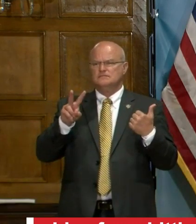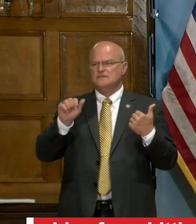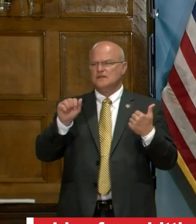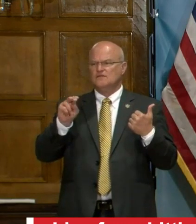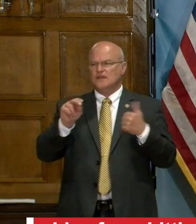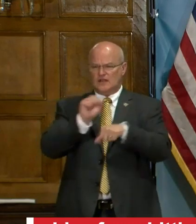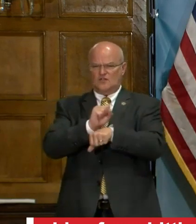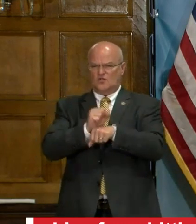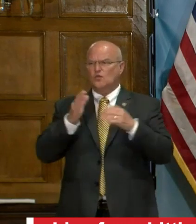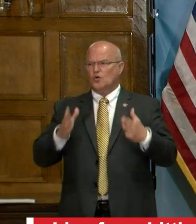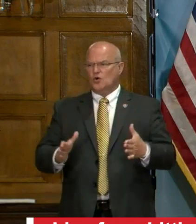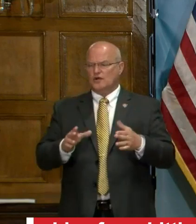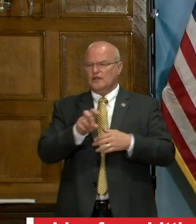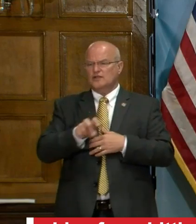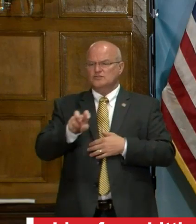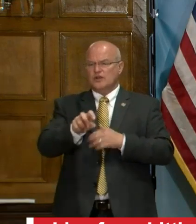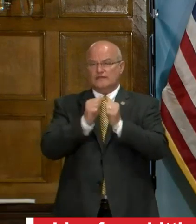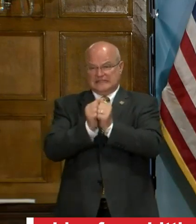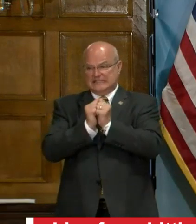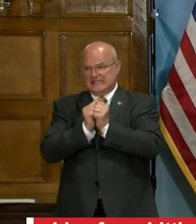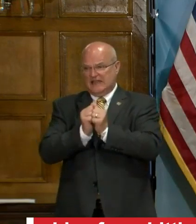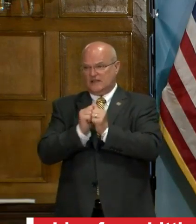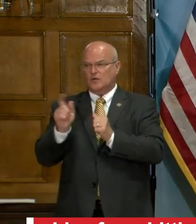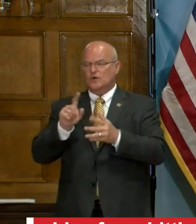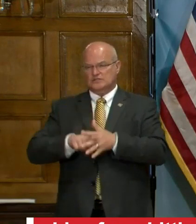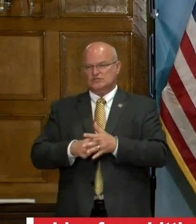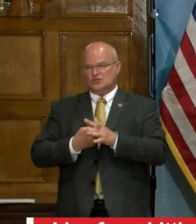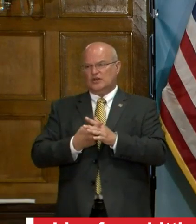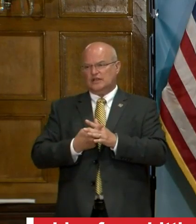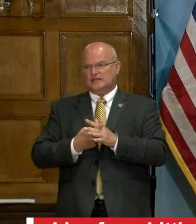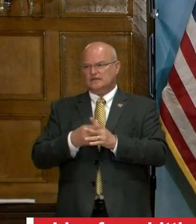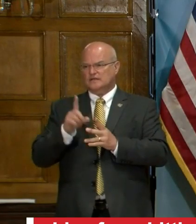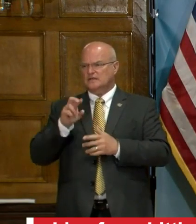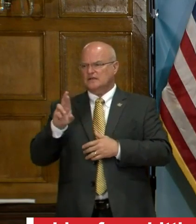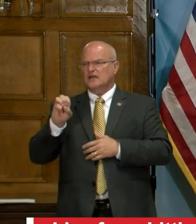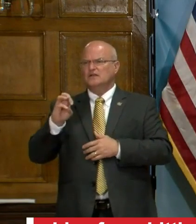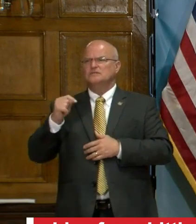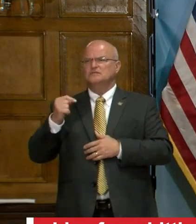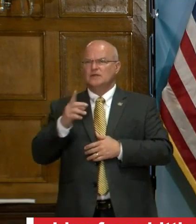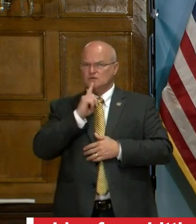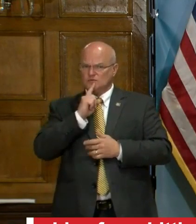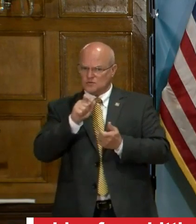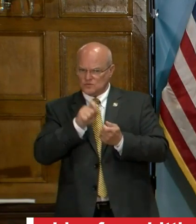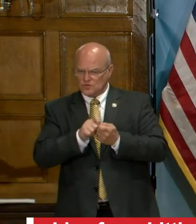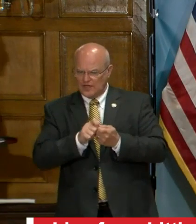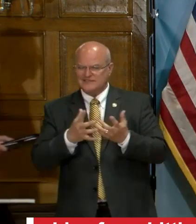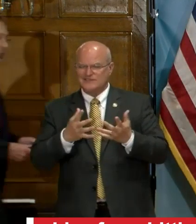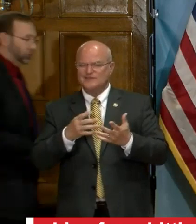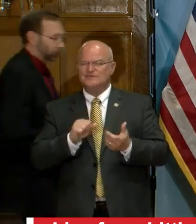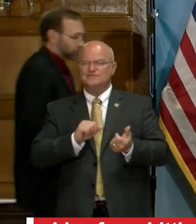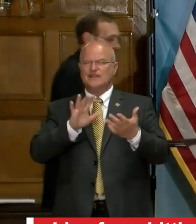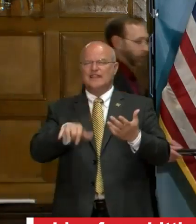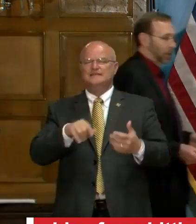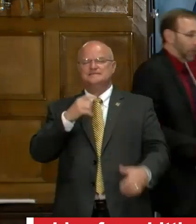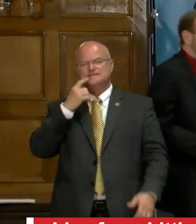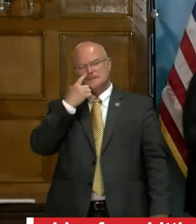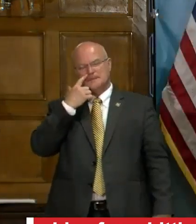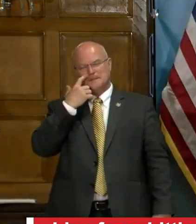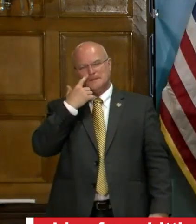of workers that were traveling together is where that started. Dr. Smith, I want to make sure I'm accurate, so I'll let you address that.